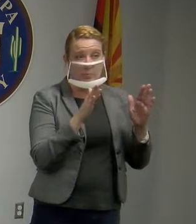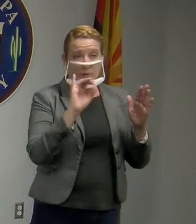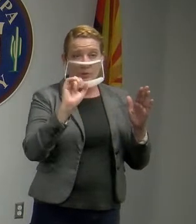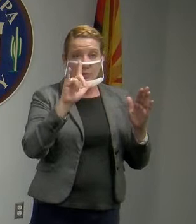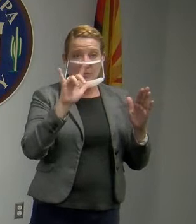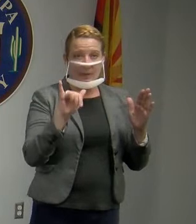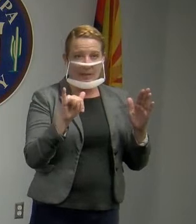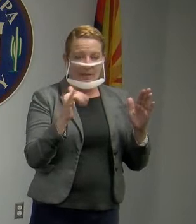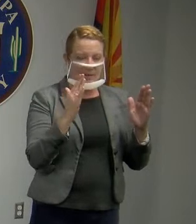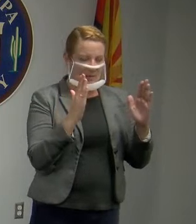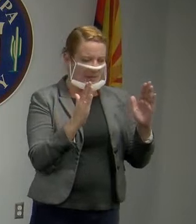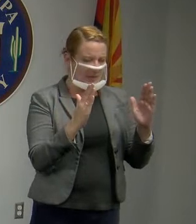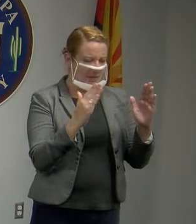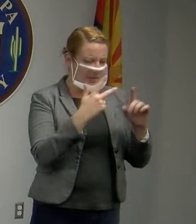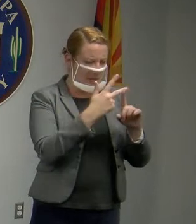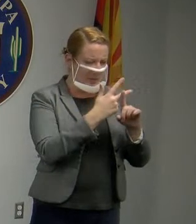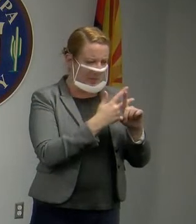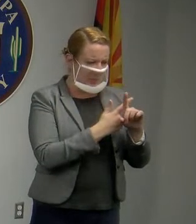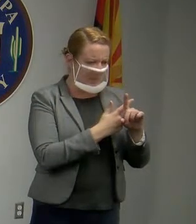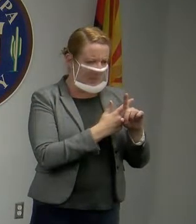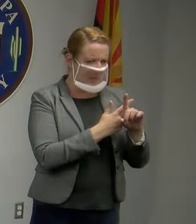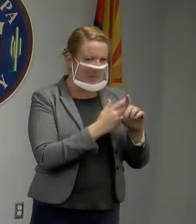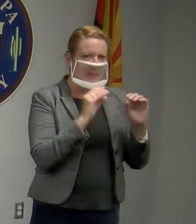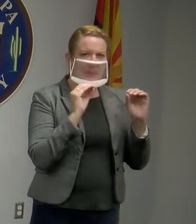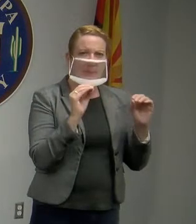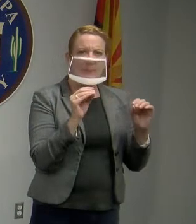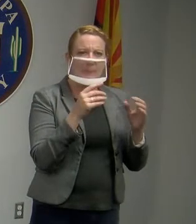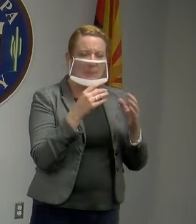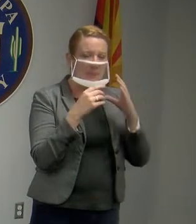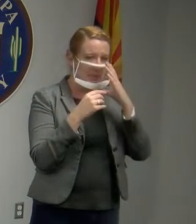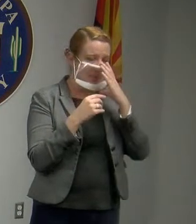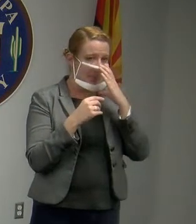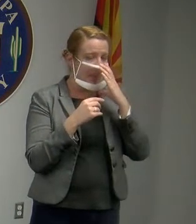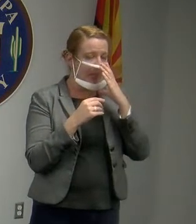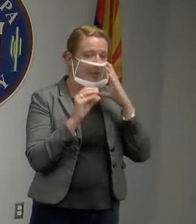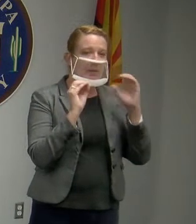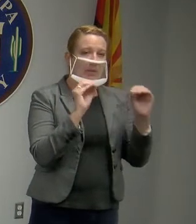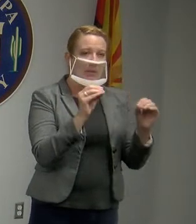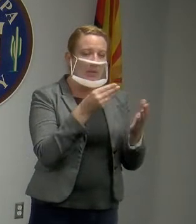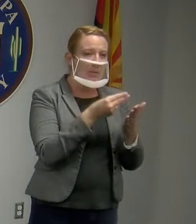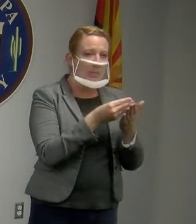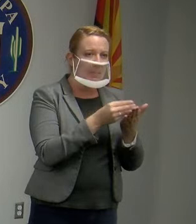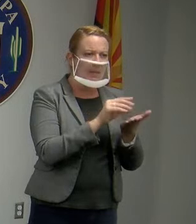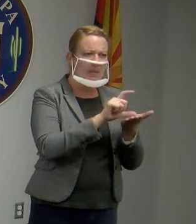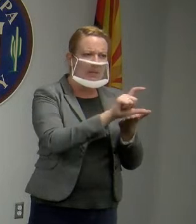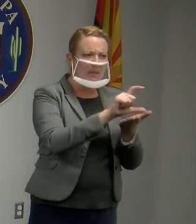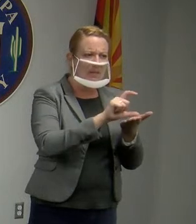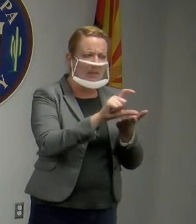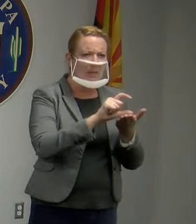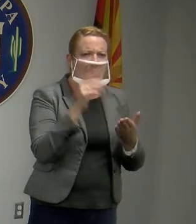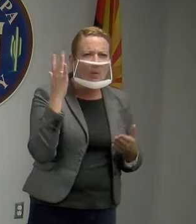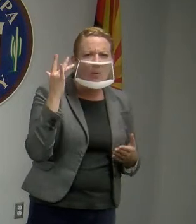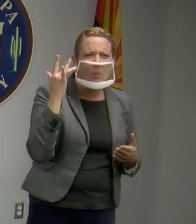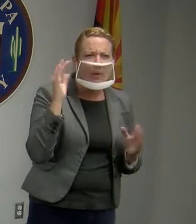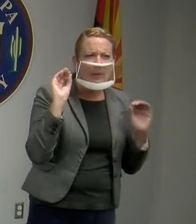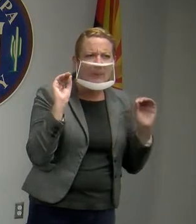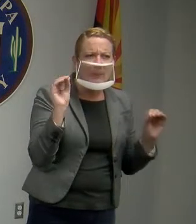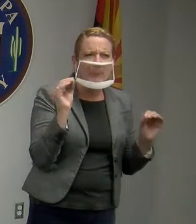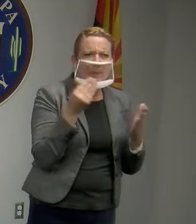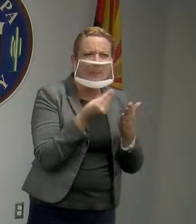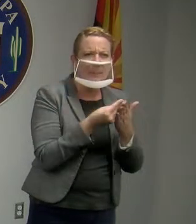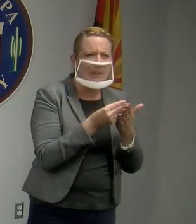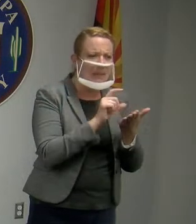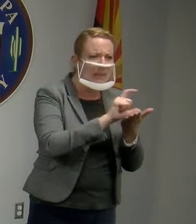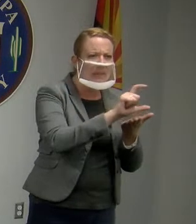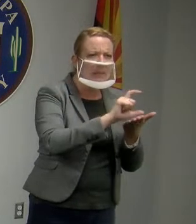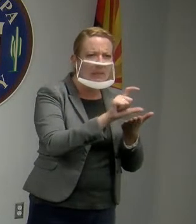3-month delay was in getting this money out? And my other question is, we have the authority to put a